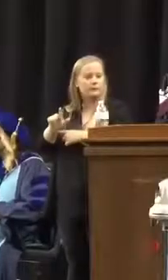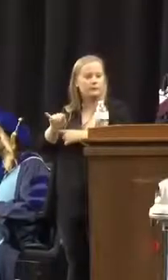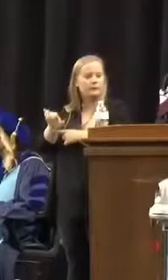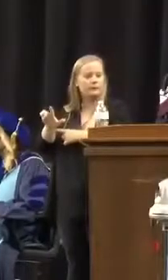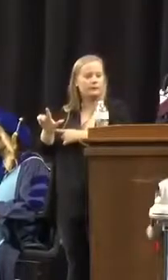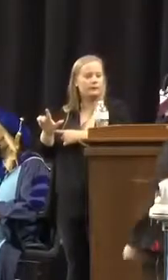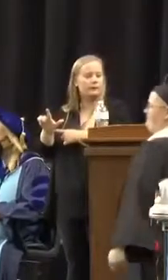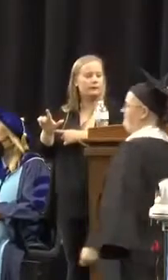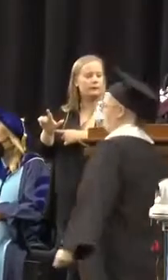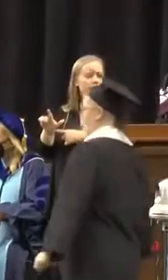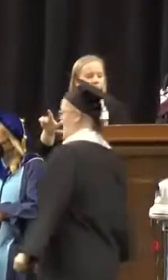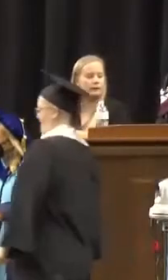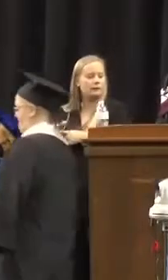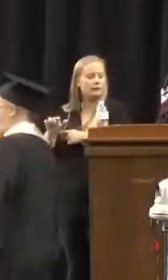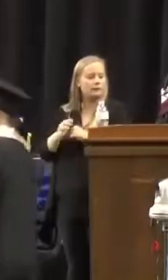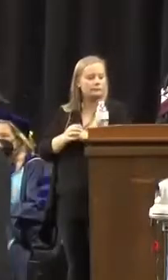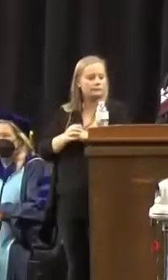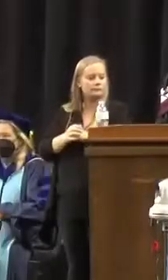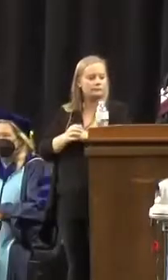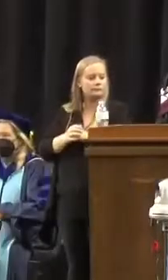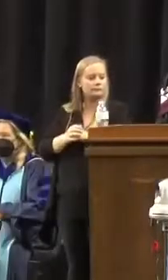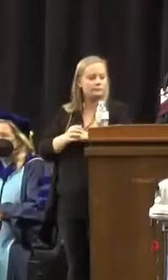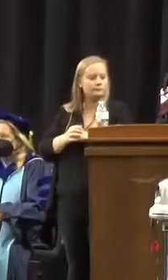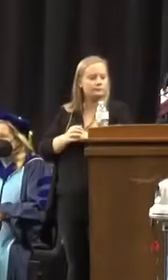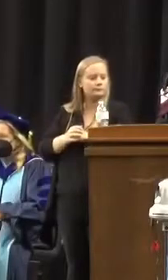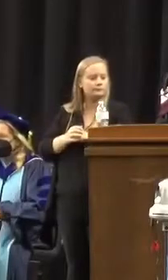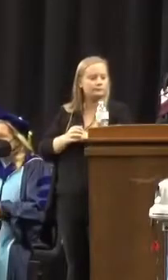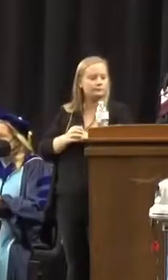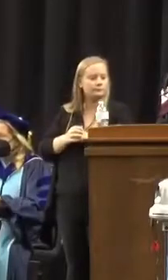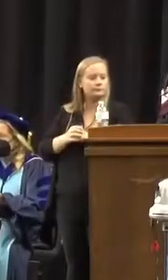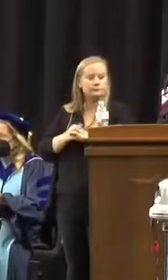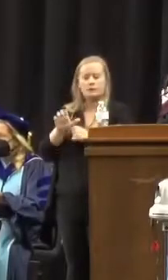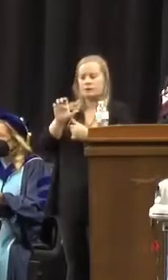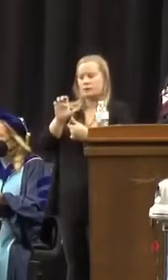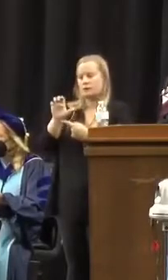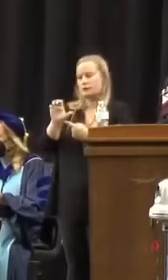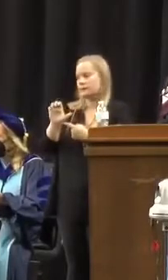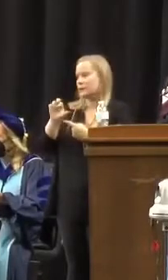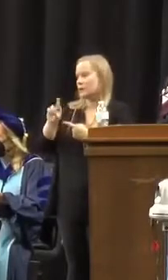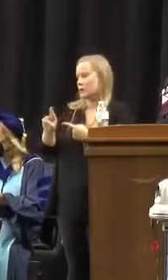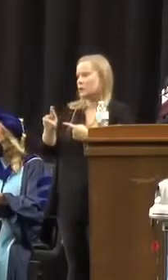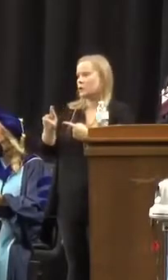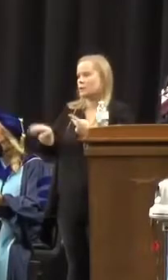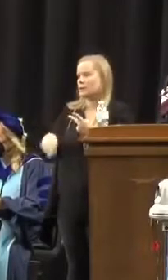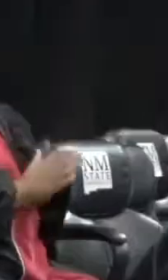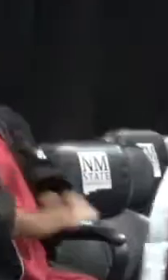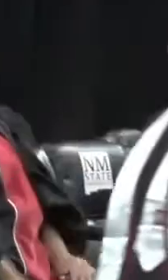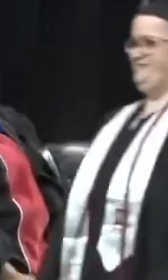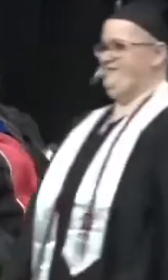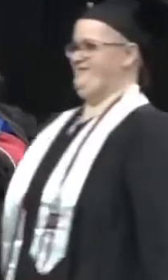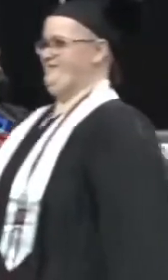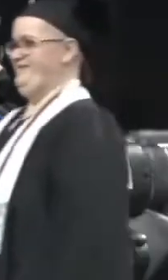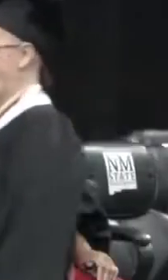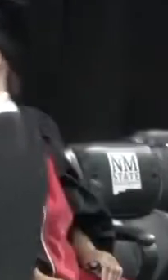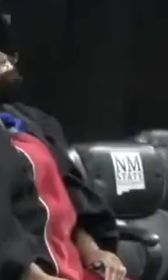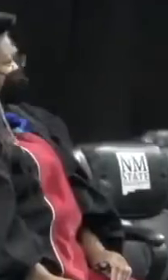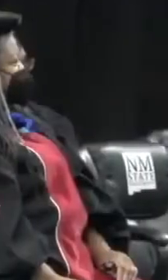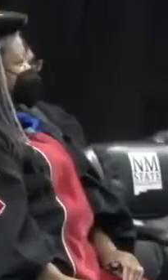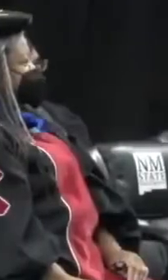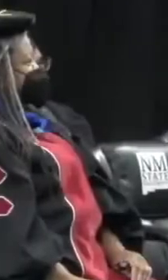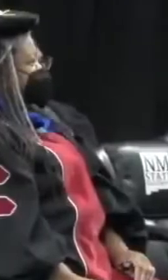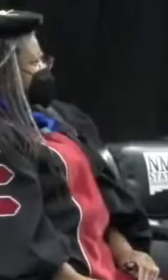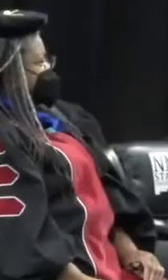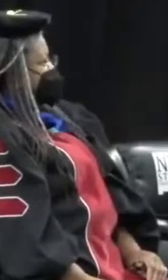Judith Guinevere Lael, Crimson Scholar, Meritorious Graduate.